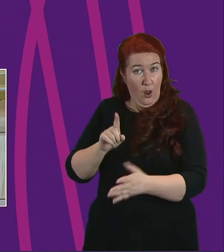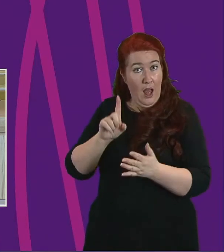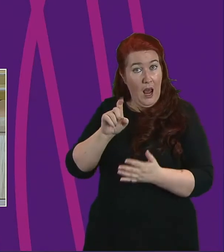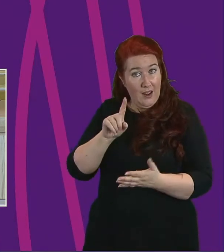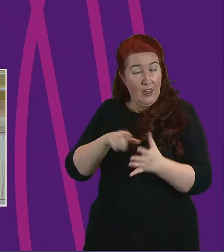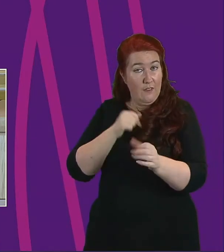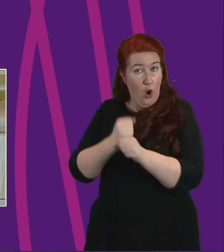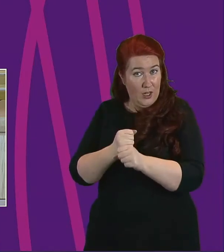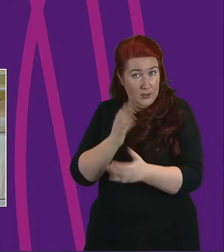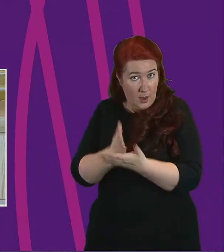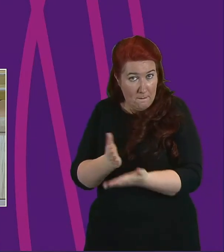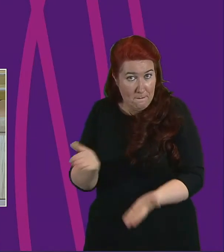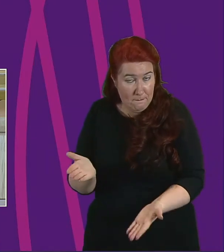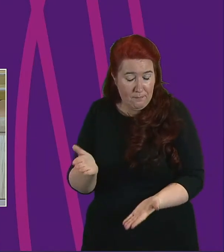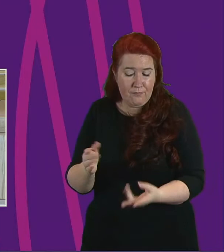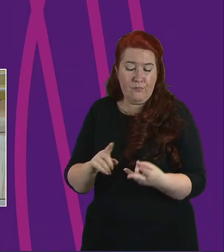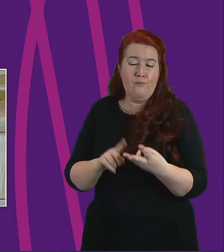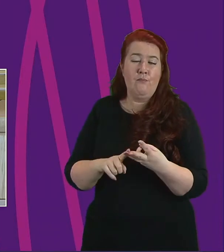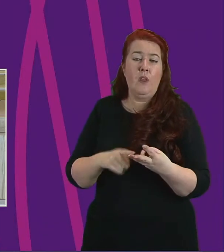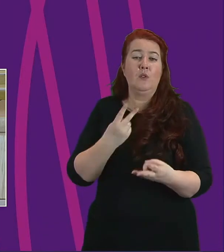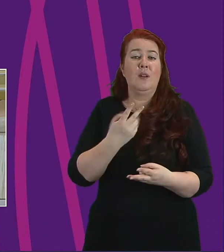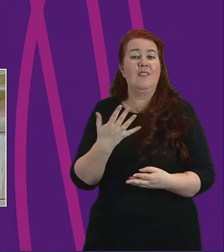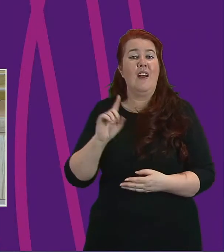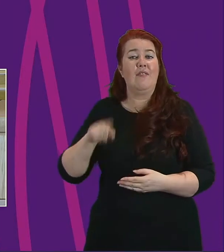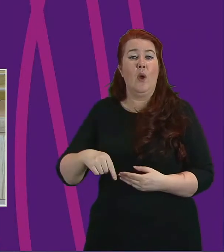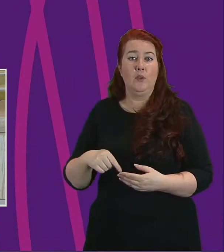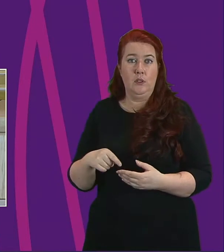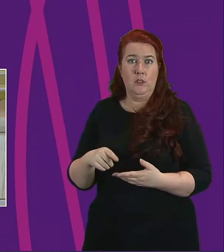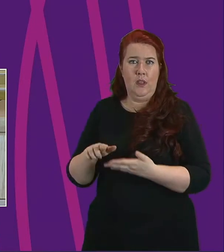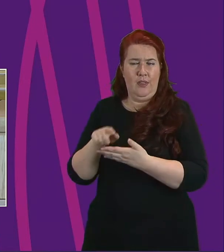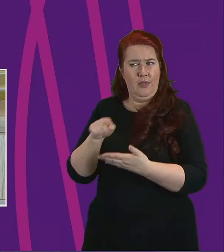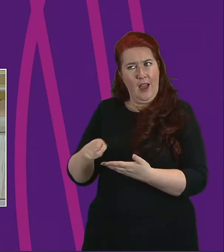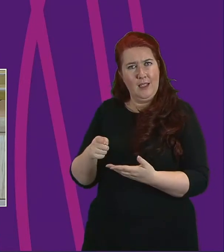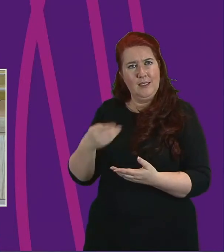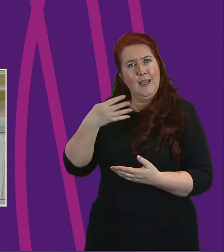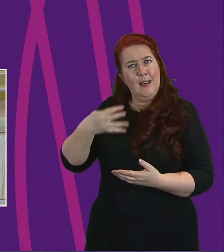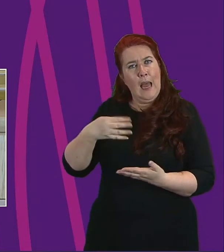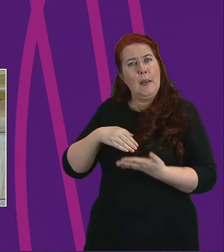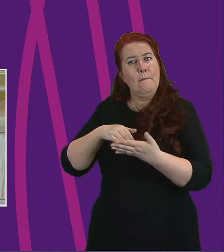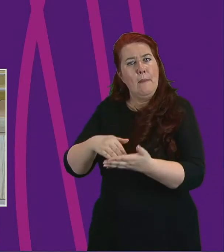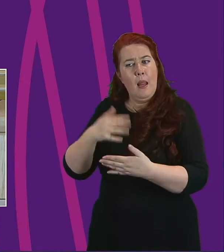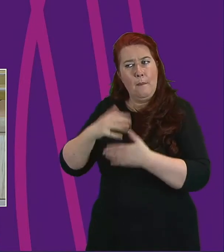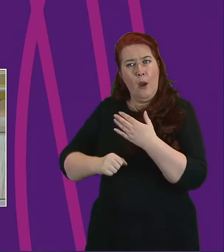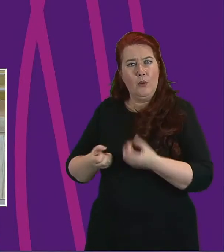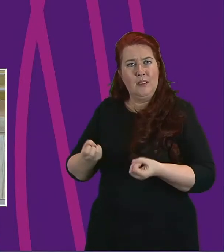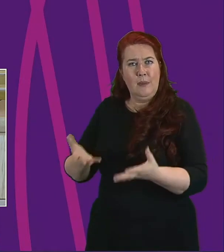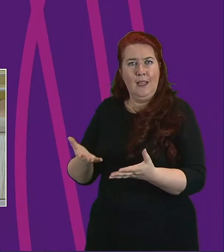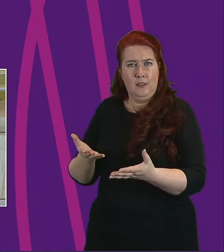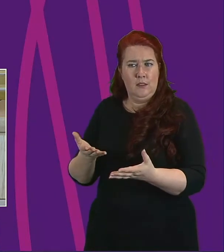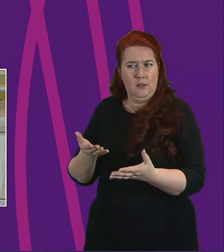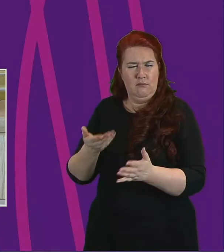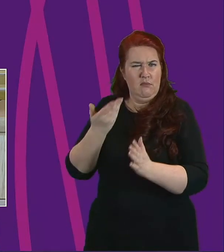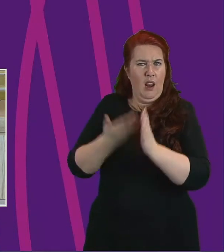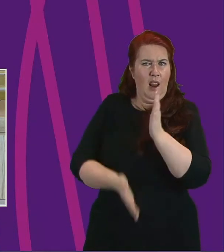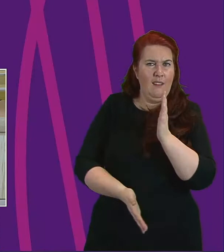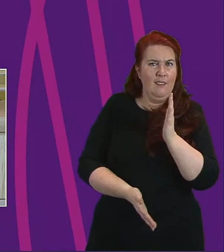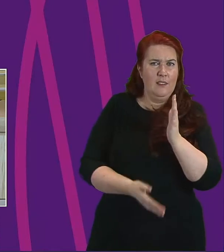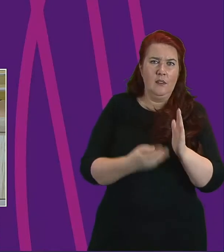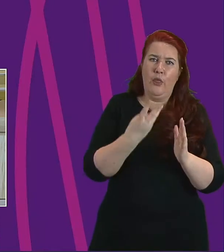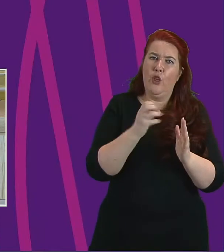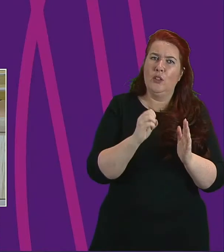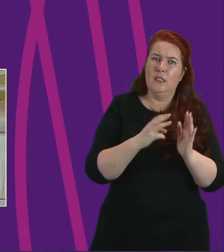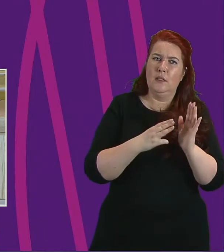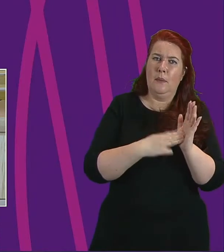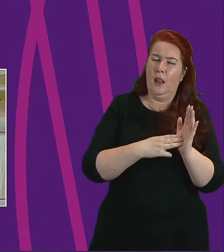back? And if 25,000 laptops represent £9 million of spend, what is the remainder of the £30 million earmarked